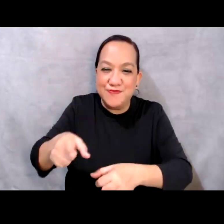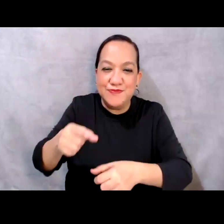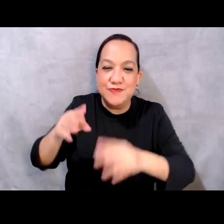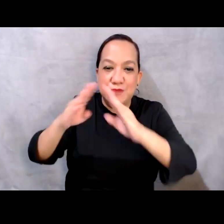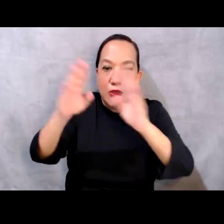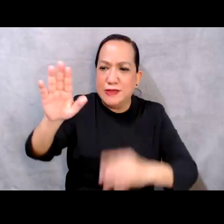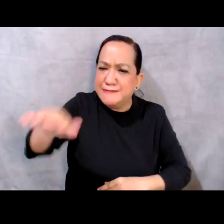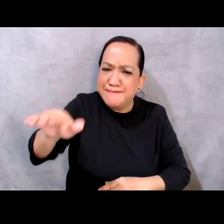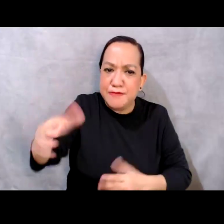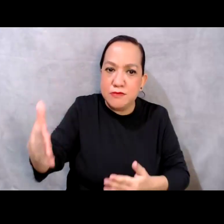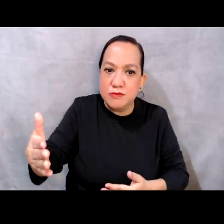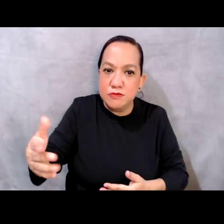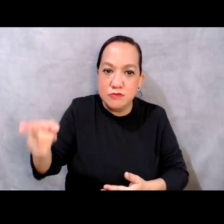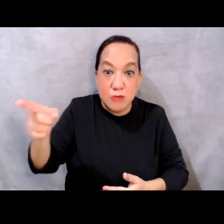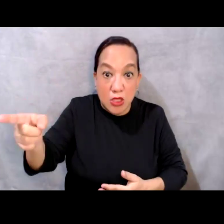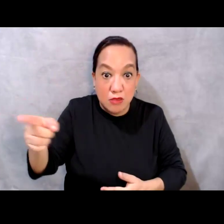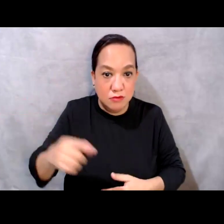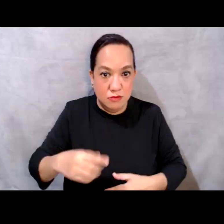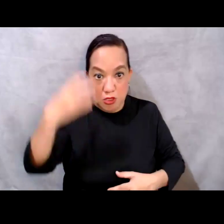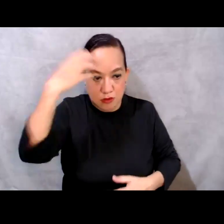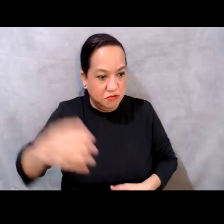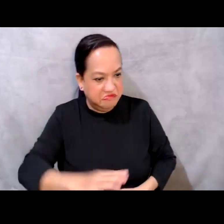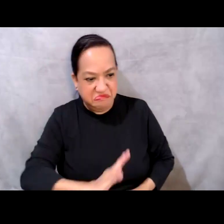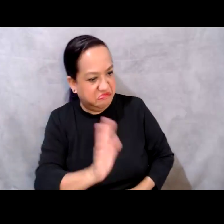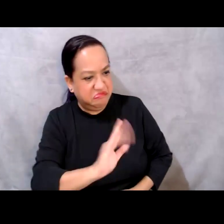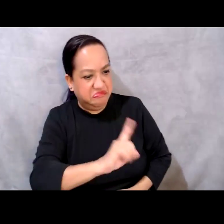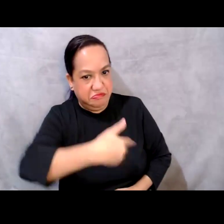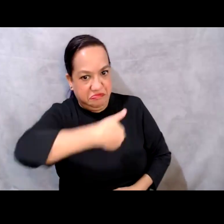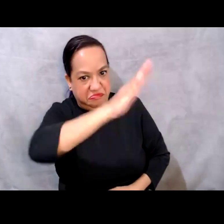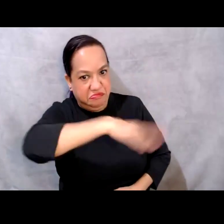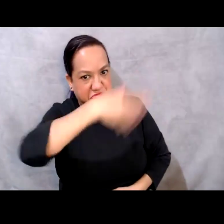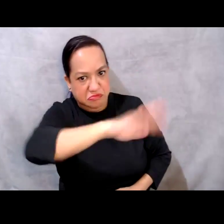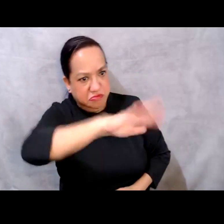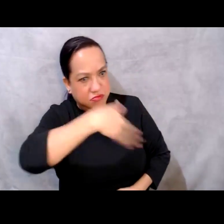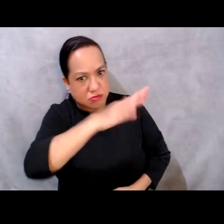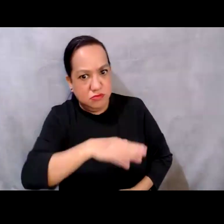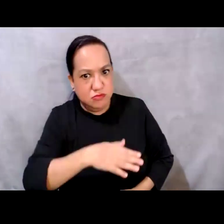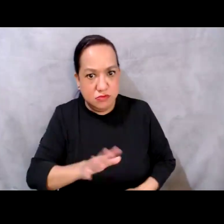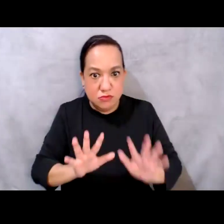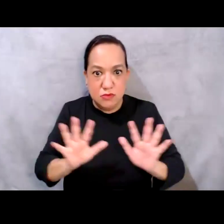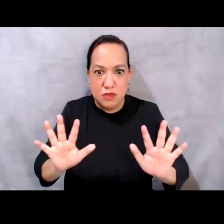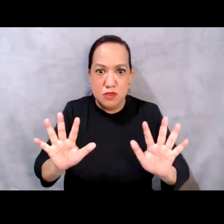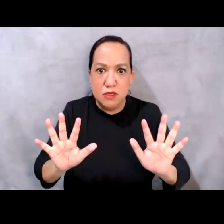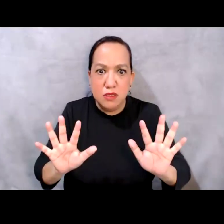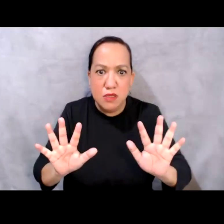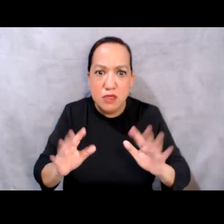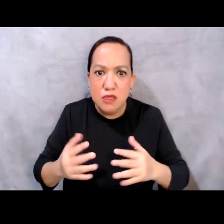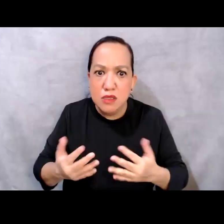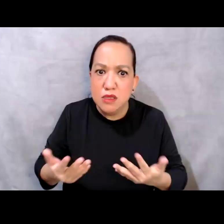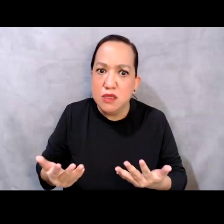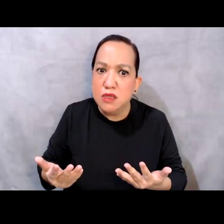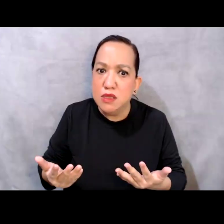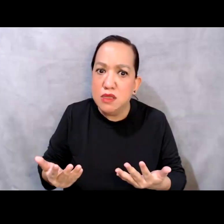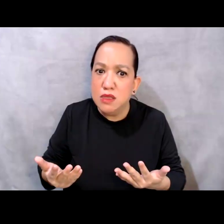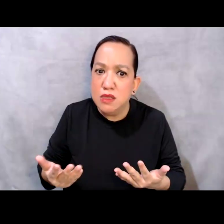a public office. They were in the night, many of the party goons visited them personally and